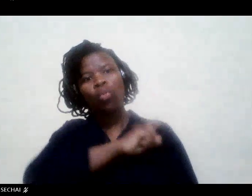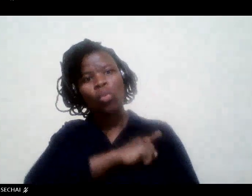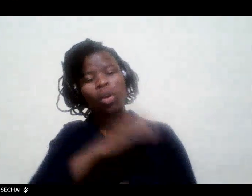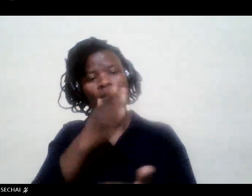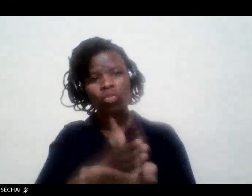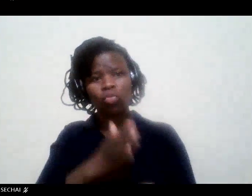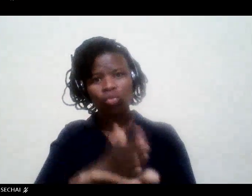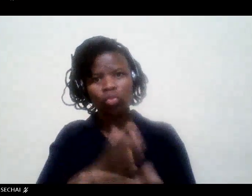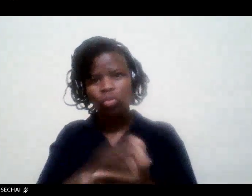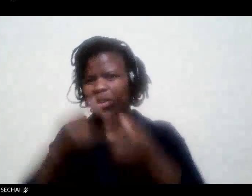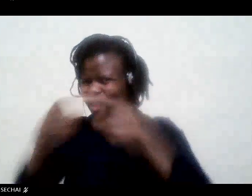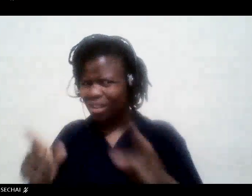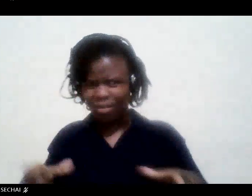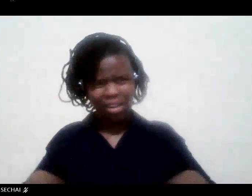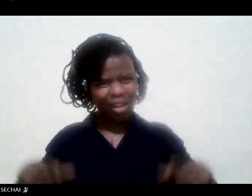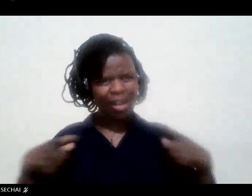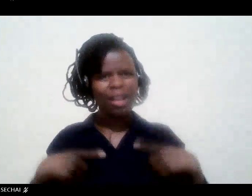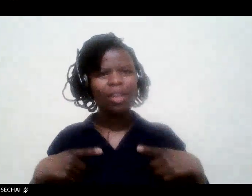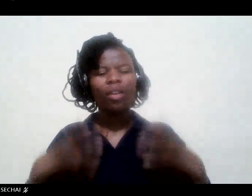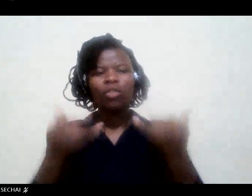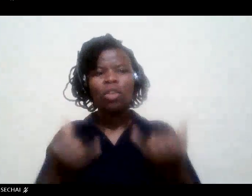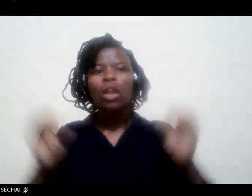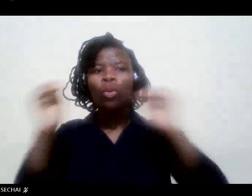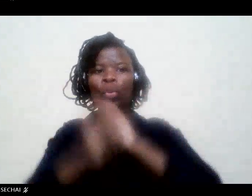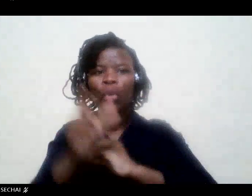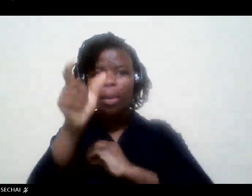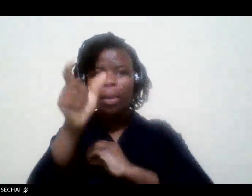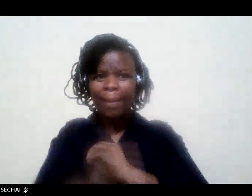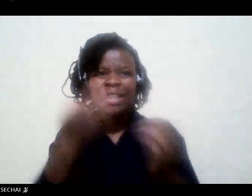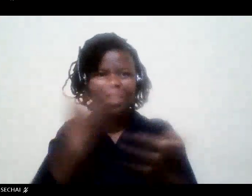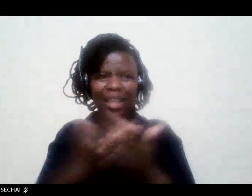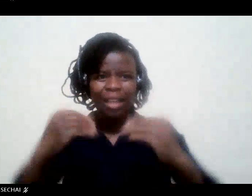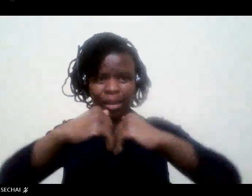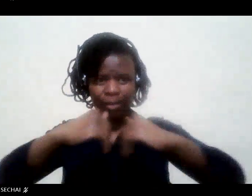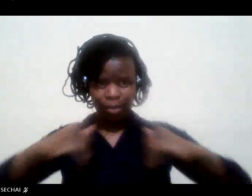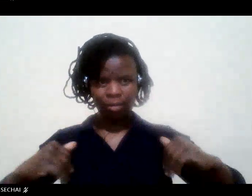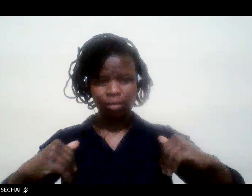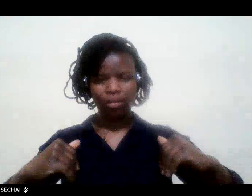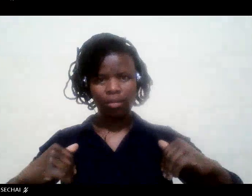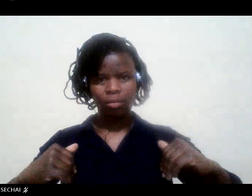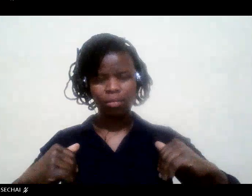For the thing we're saying is that nobody should be discriminated based on